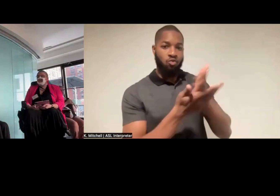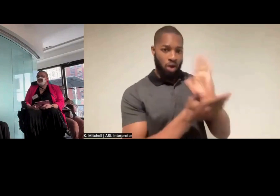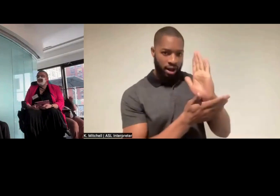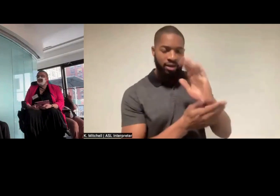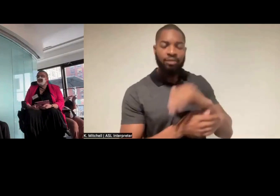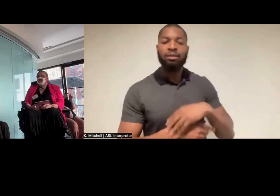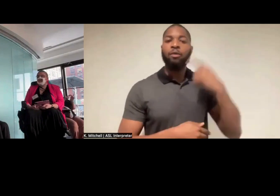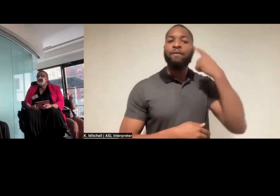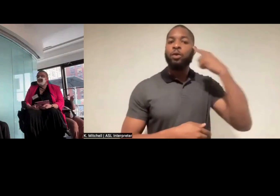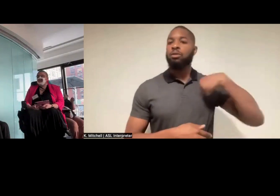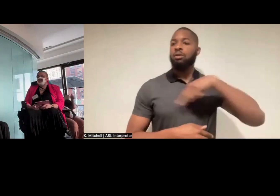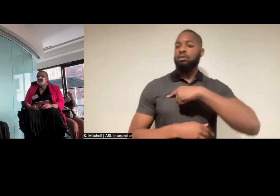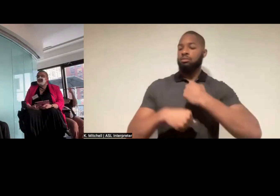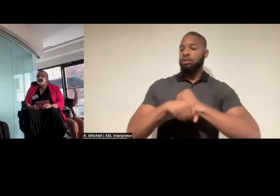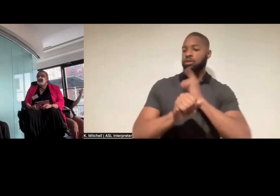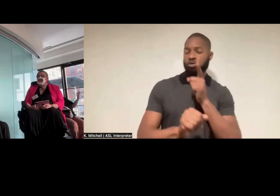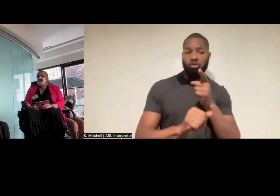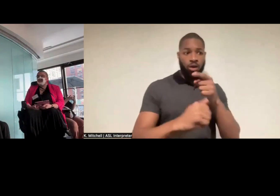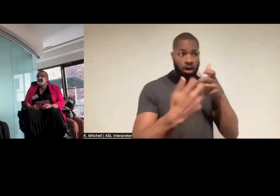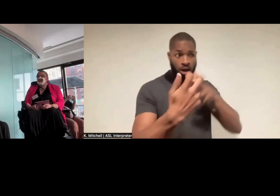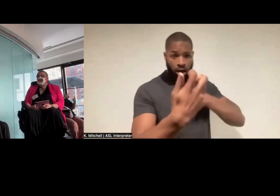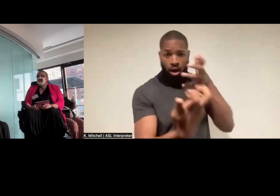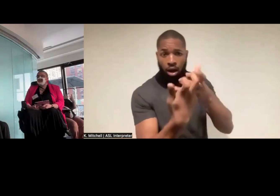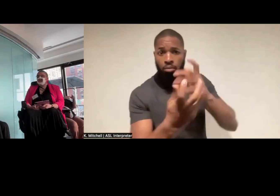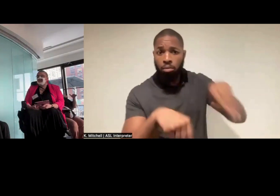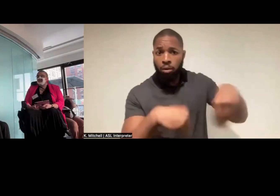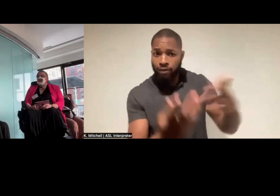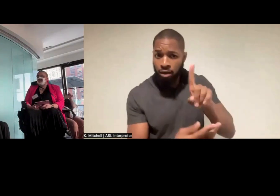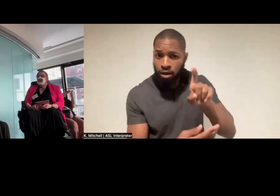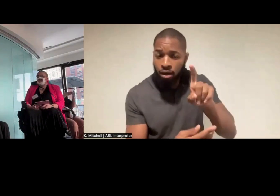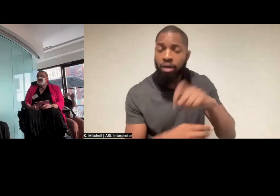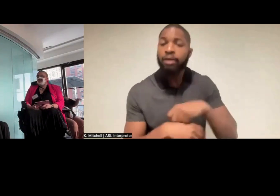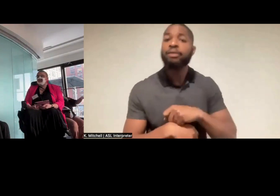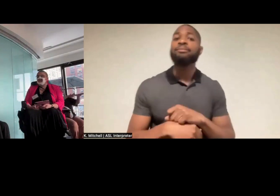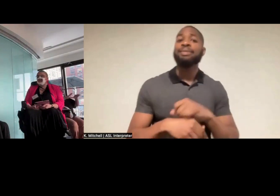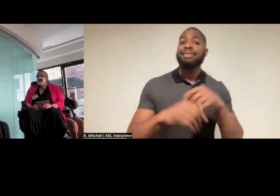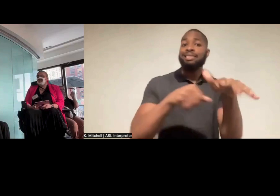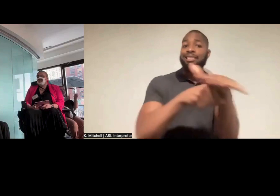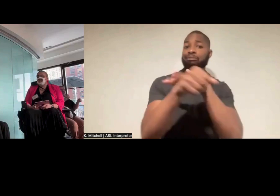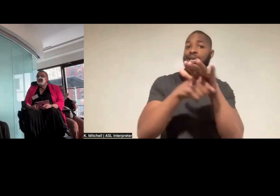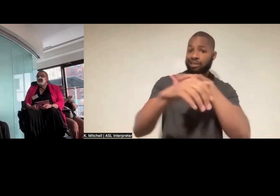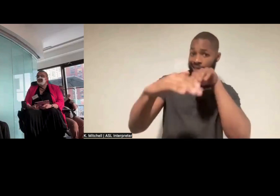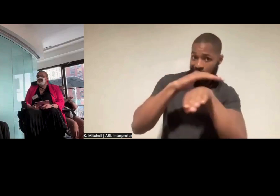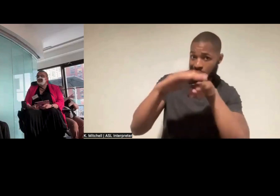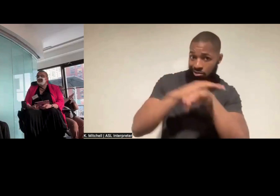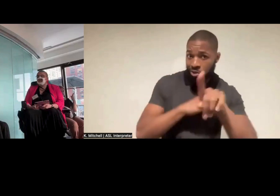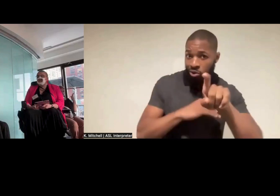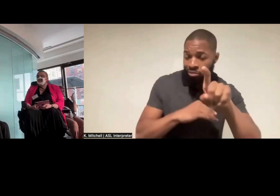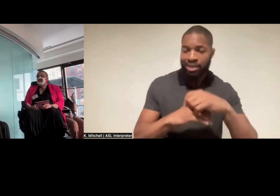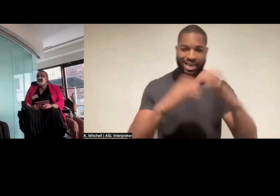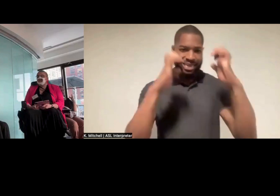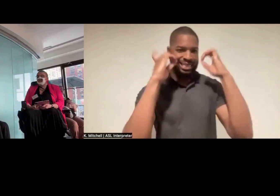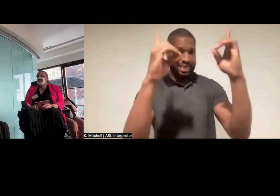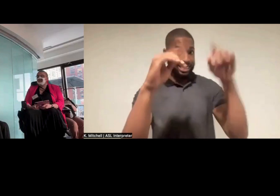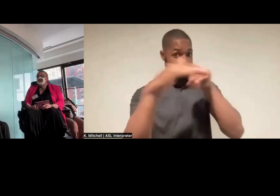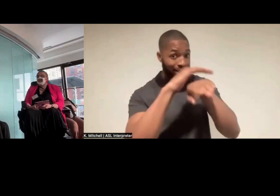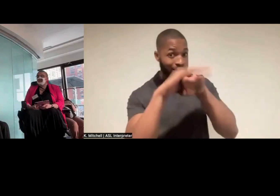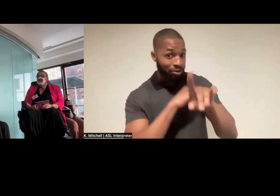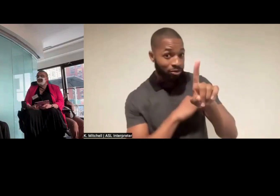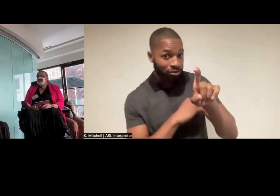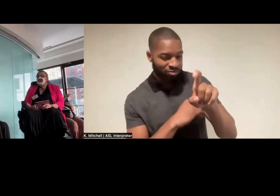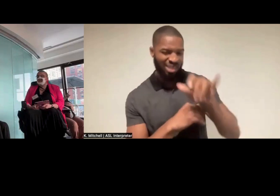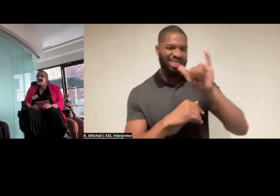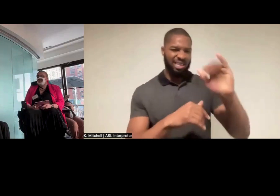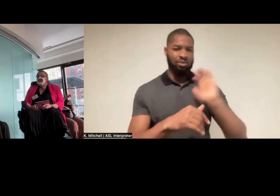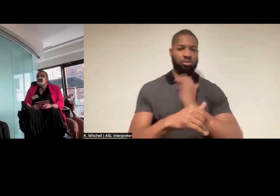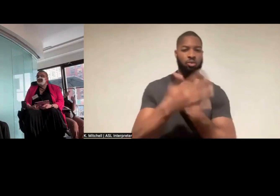ensure accommodation, access to public spaces, education, and employment. The ADA came